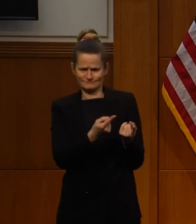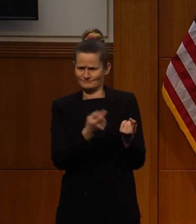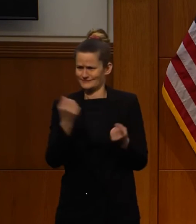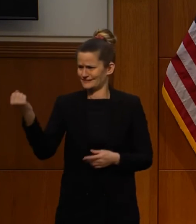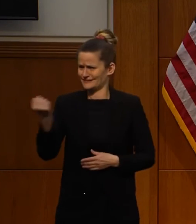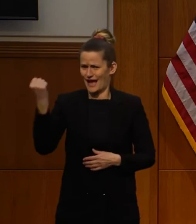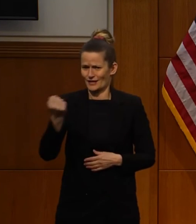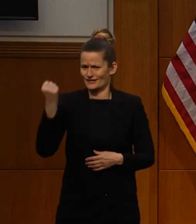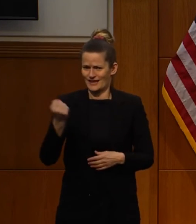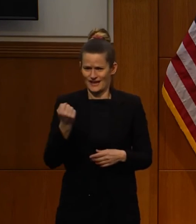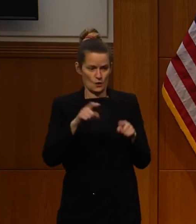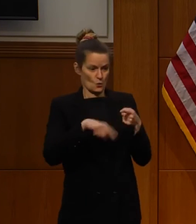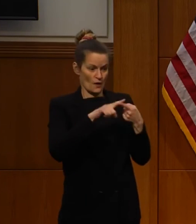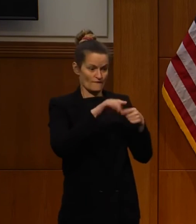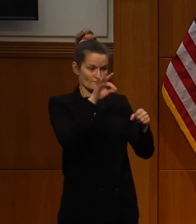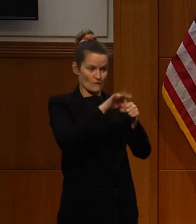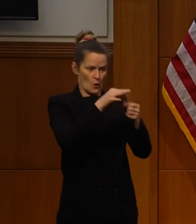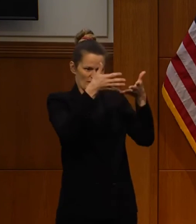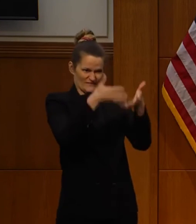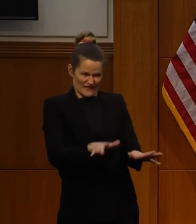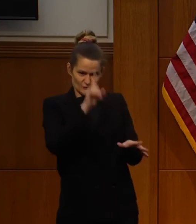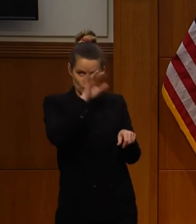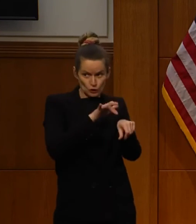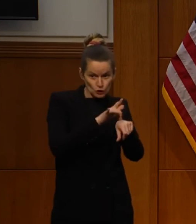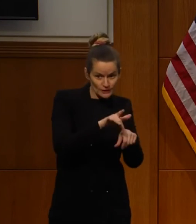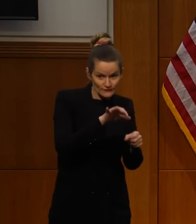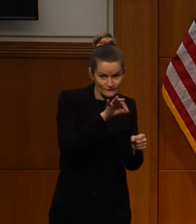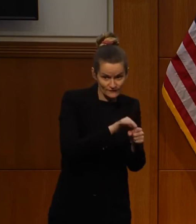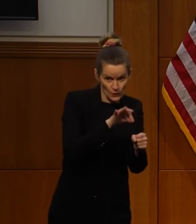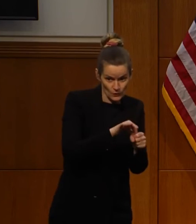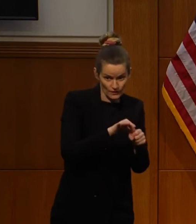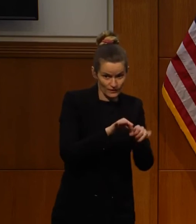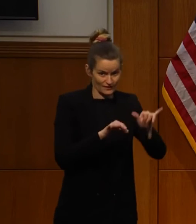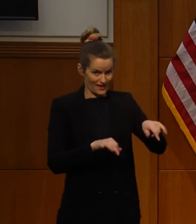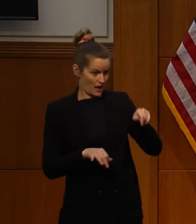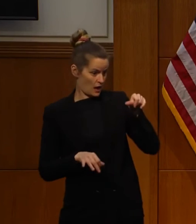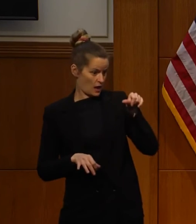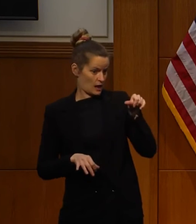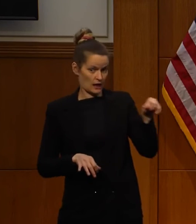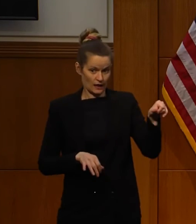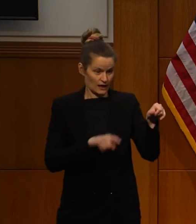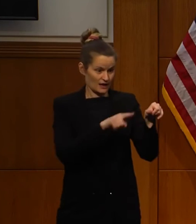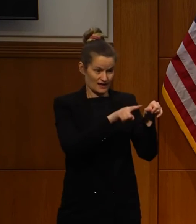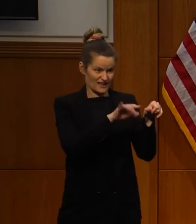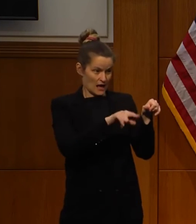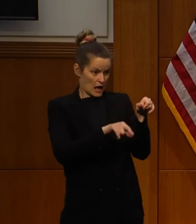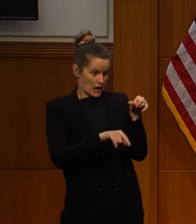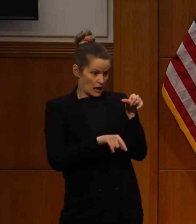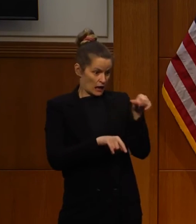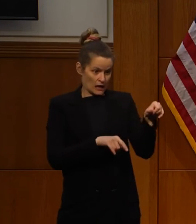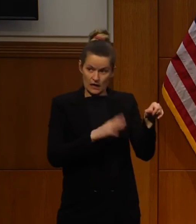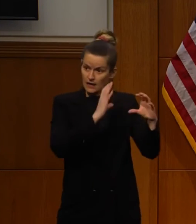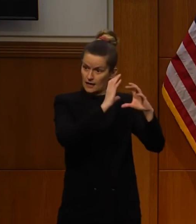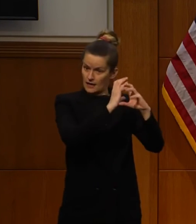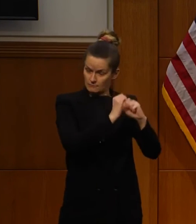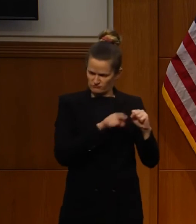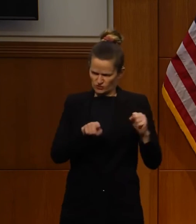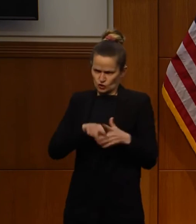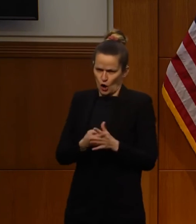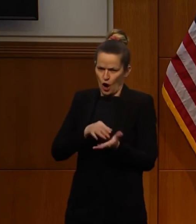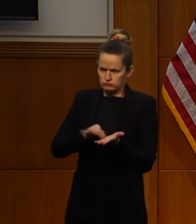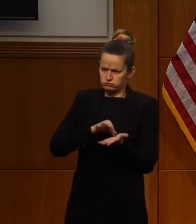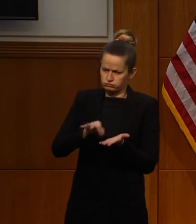so we've asked them to go ahead and hit the button at 7 o'clock to start that process. That is not an immediate process. I know from my experience in